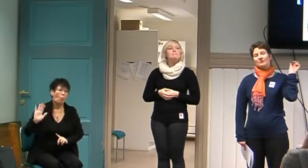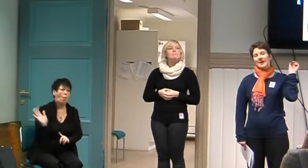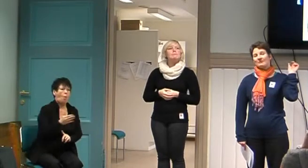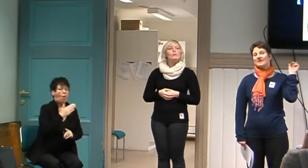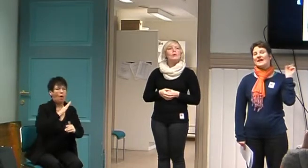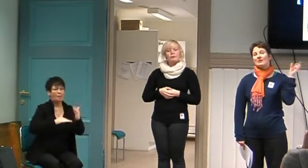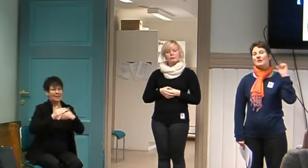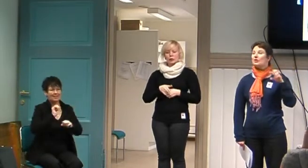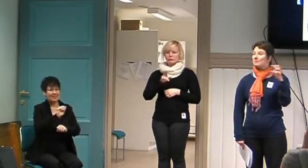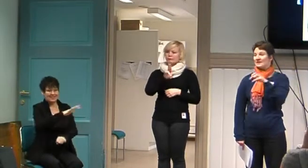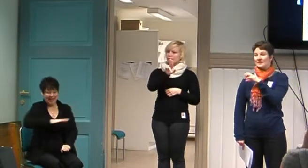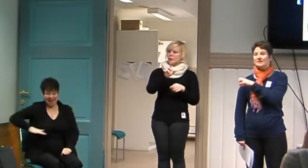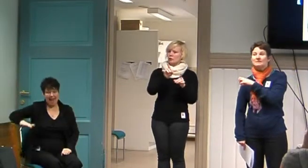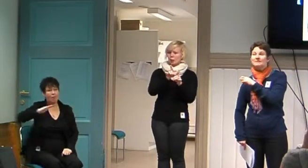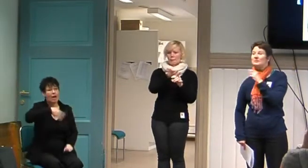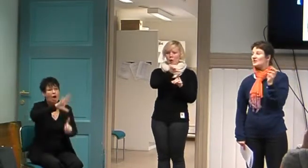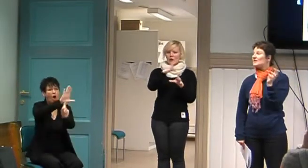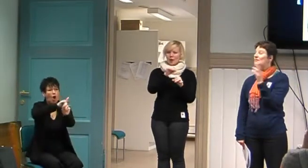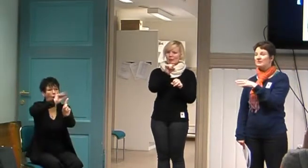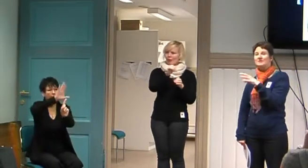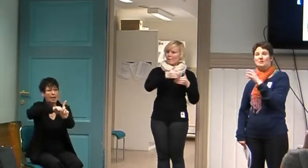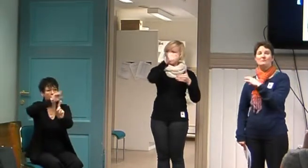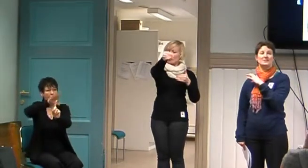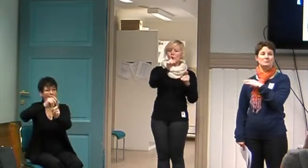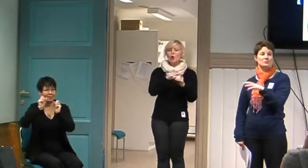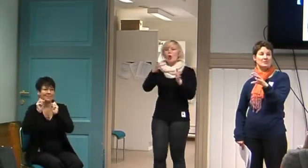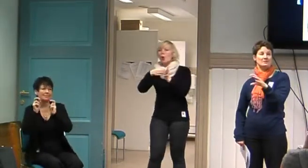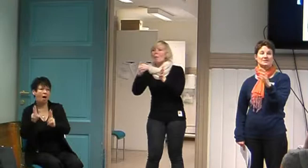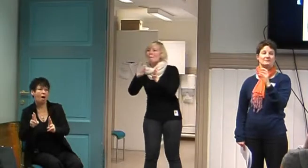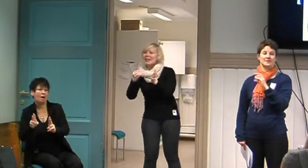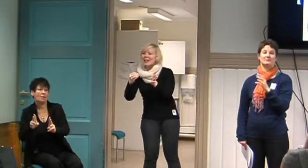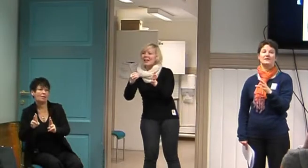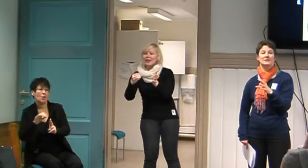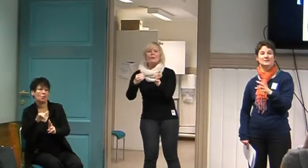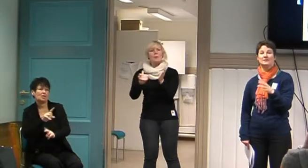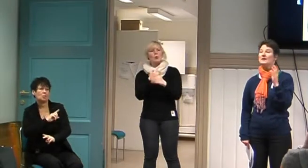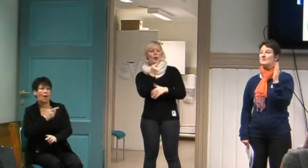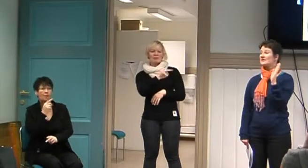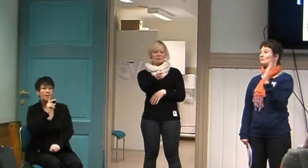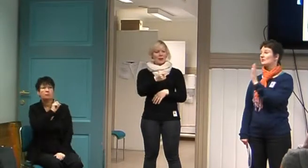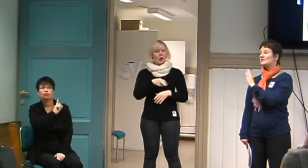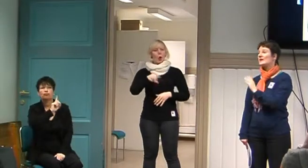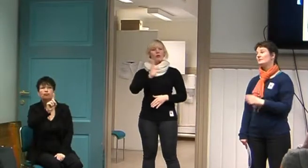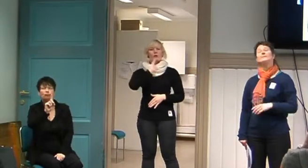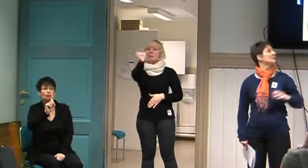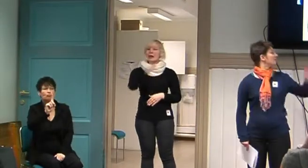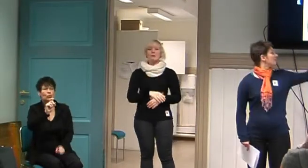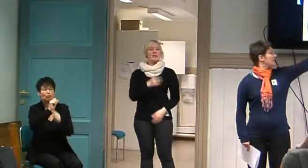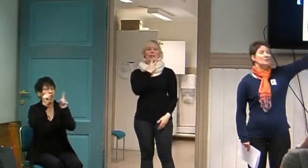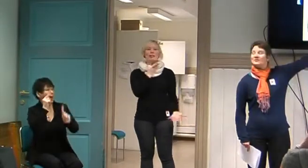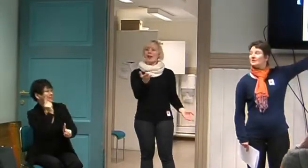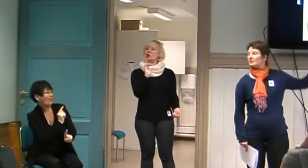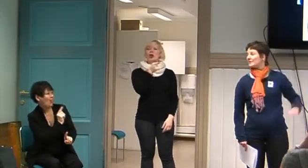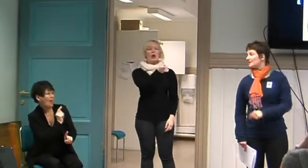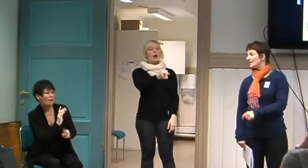that area now copied it, which is another reason why you might have walked past it without realising, because they all look the same. They